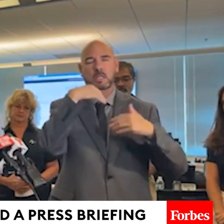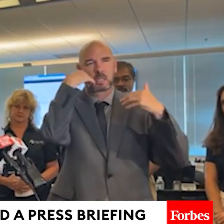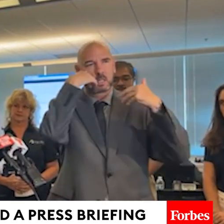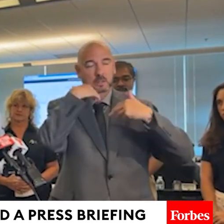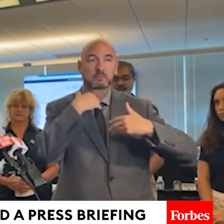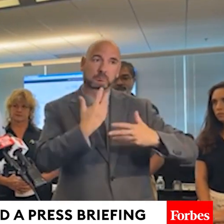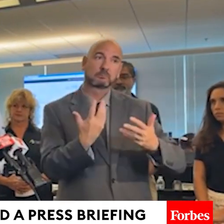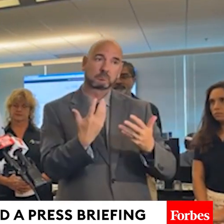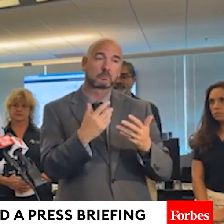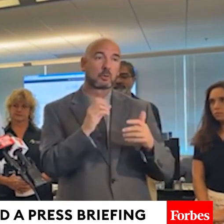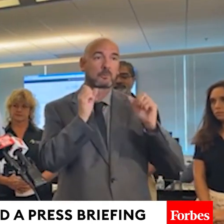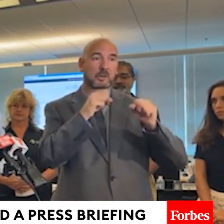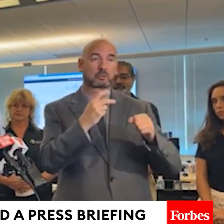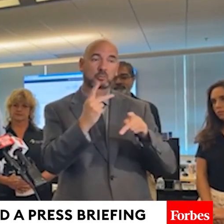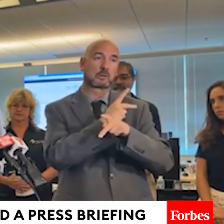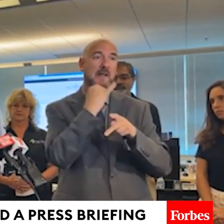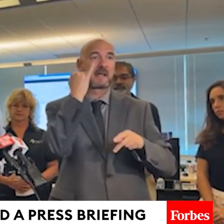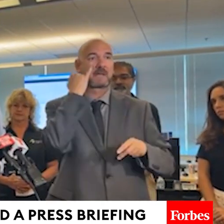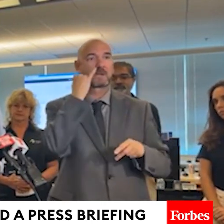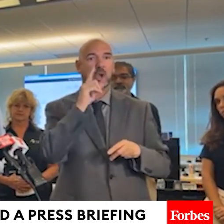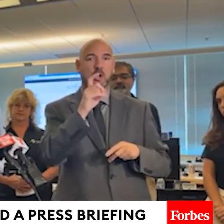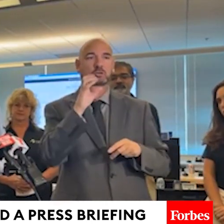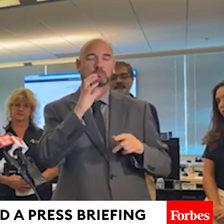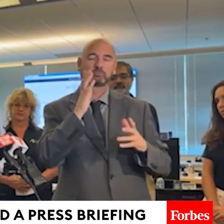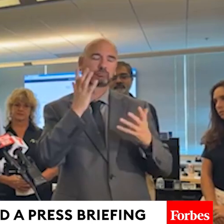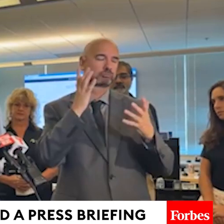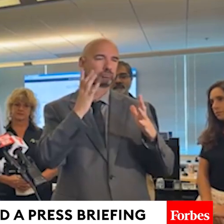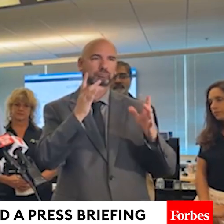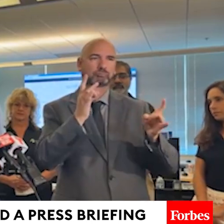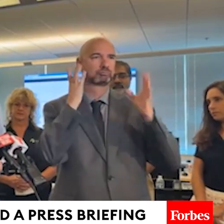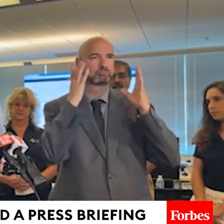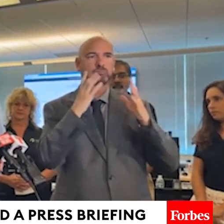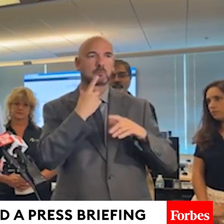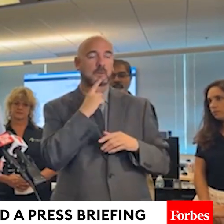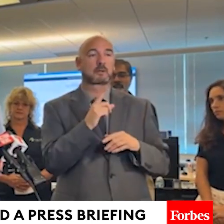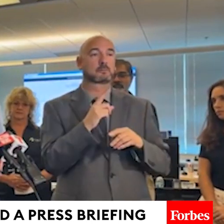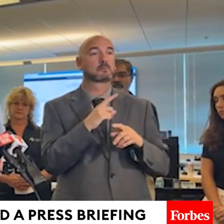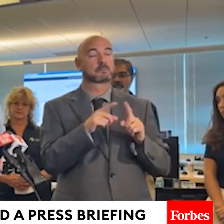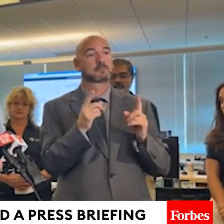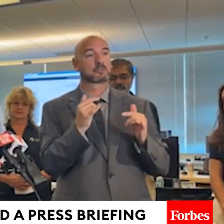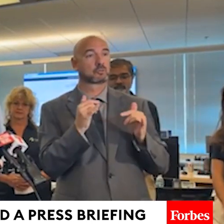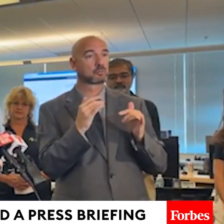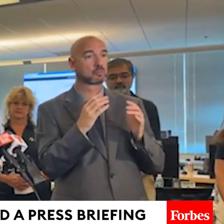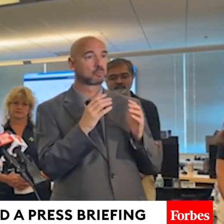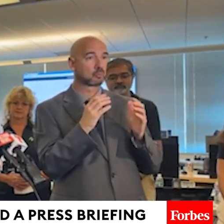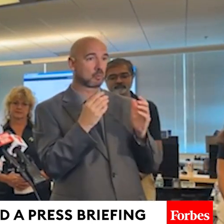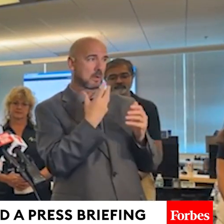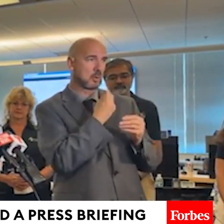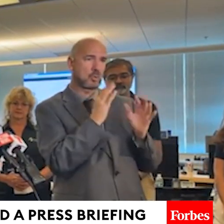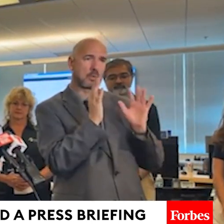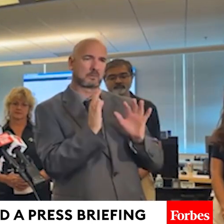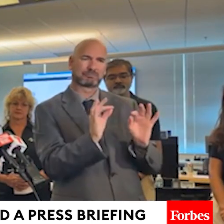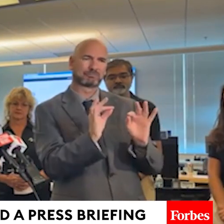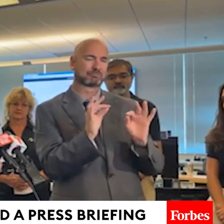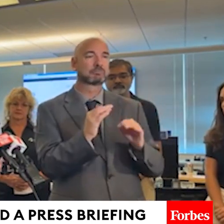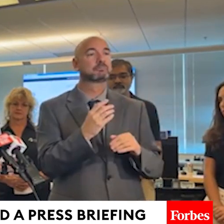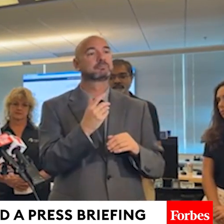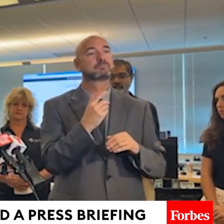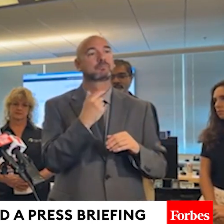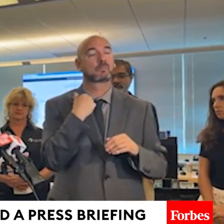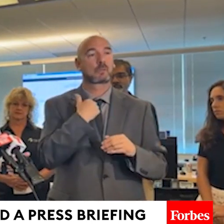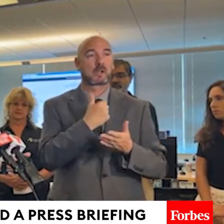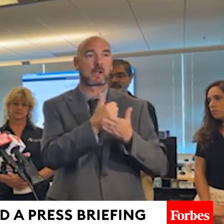of 100. And so running refrigerators and those types of things. And helping out neighbors. I have a generator. I